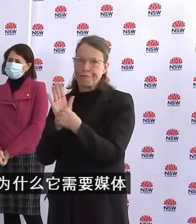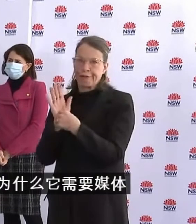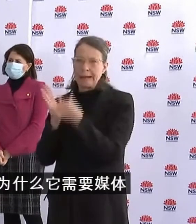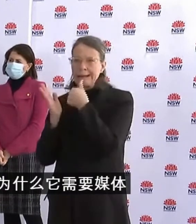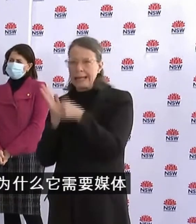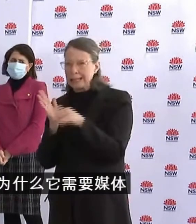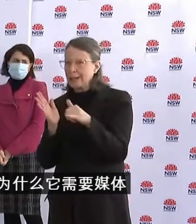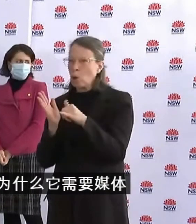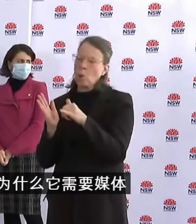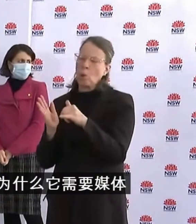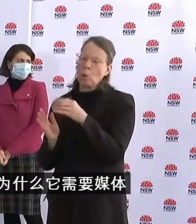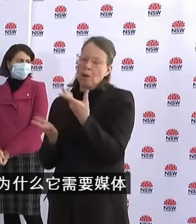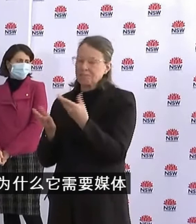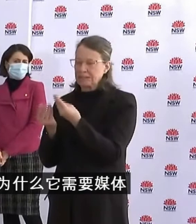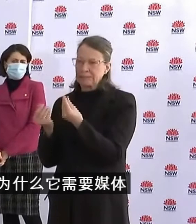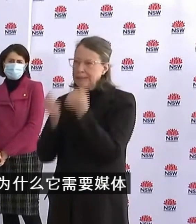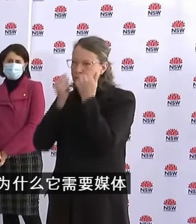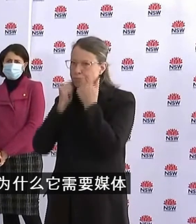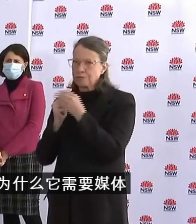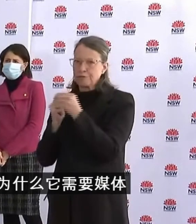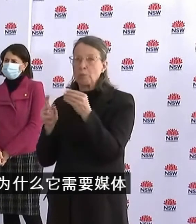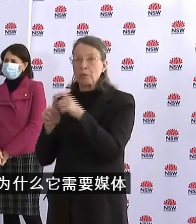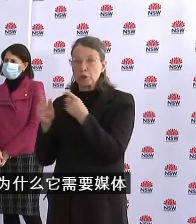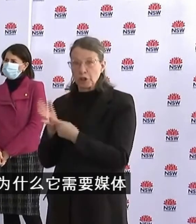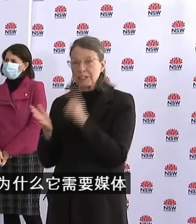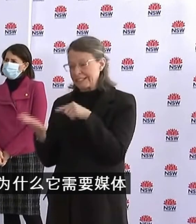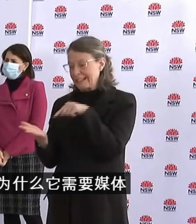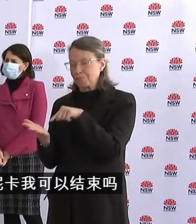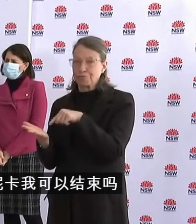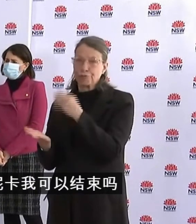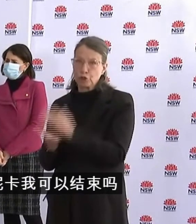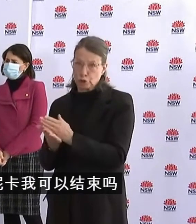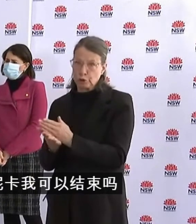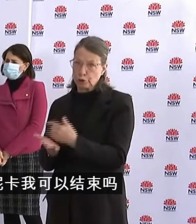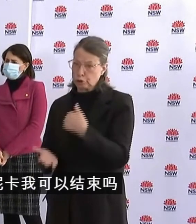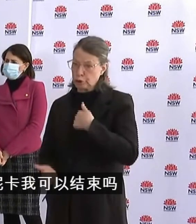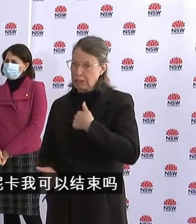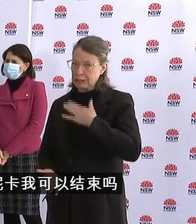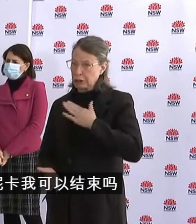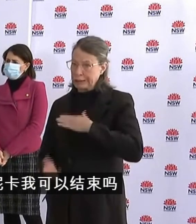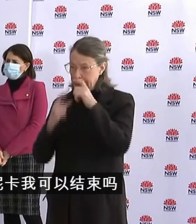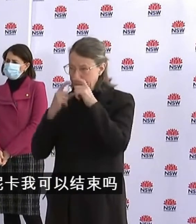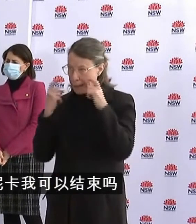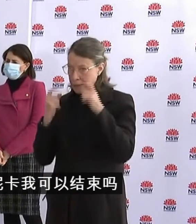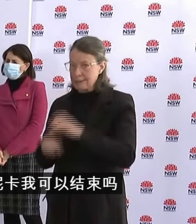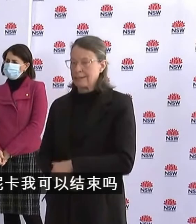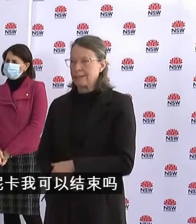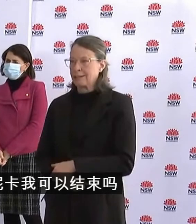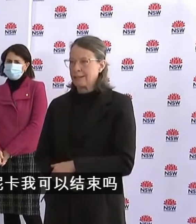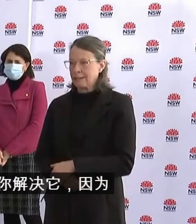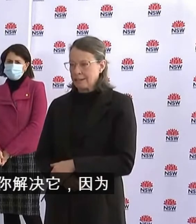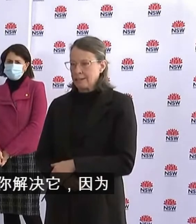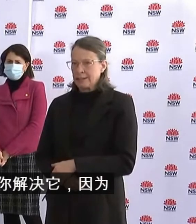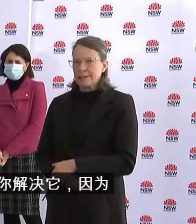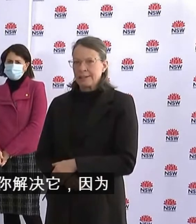practitioner explaining that that is actually a true situation. And why did it take the media... Sorry, Minister, just to clarify... Sorry, Danica, could I just finish